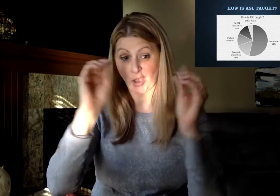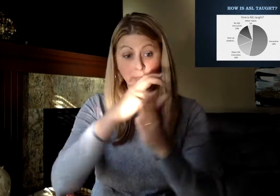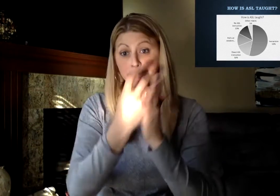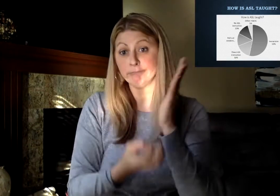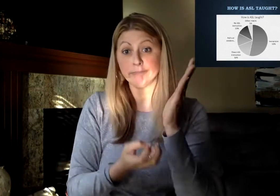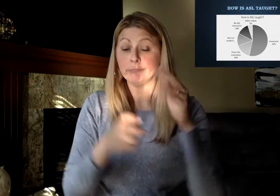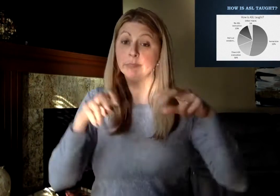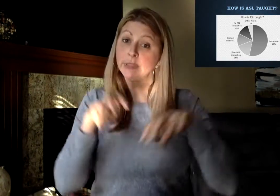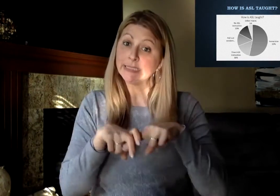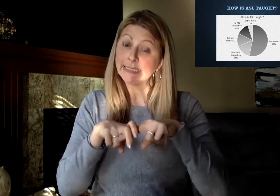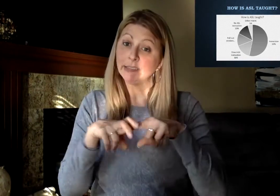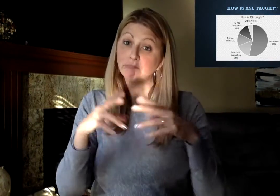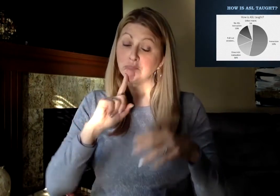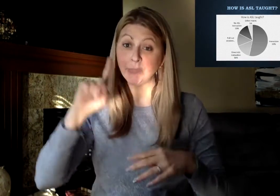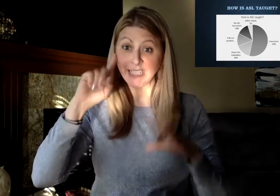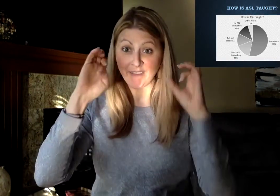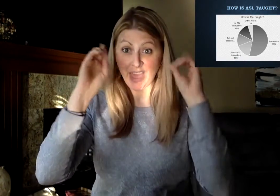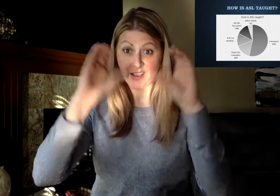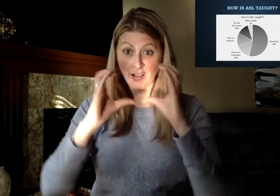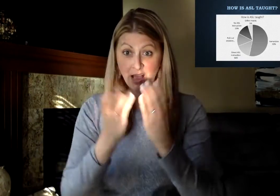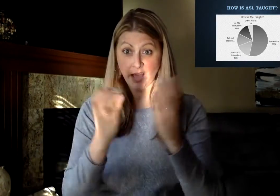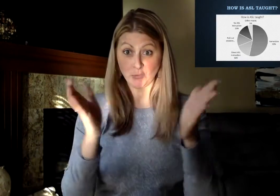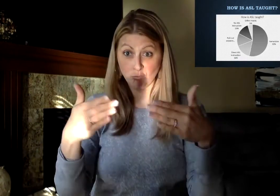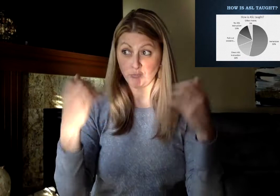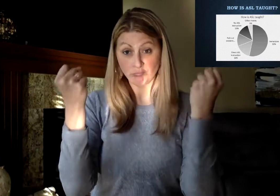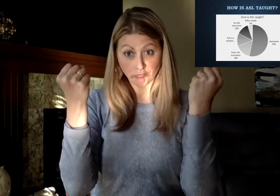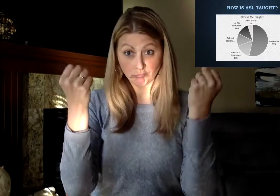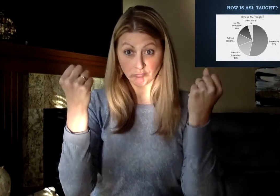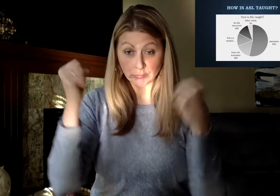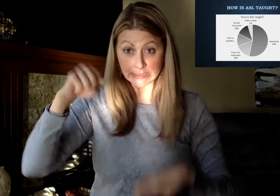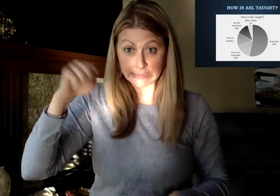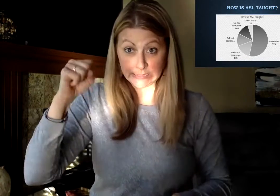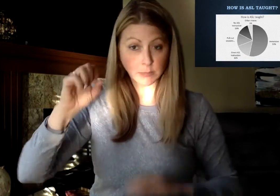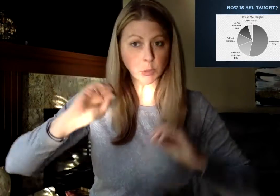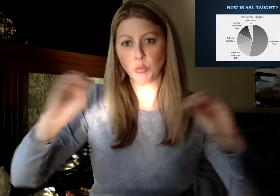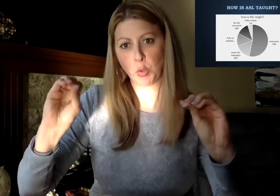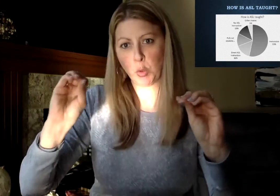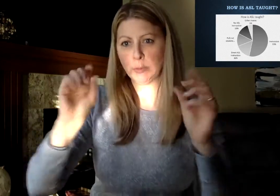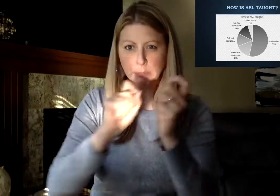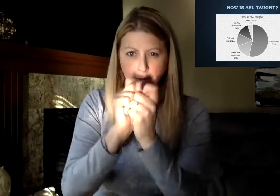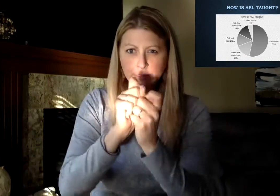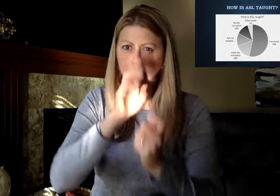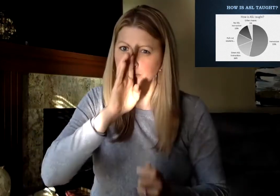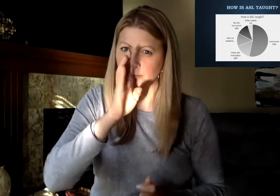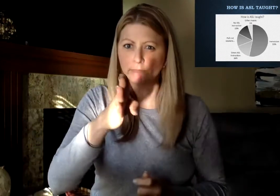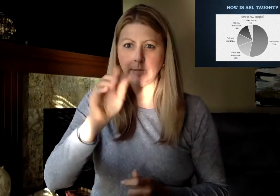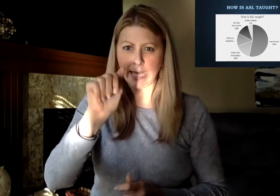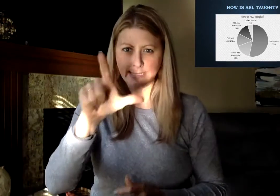They didn't directly teach, but immersion. The deaf would sit in a deaf education classroom and the teacher would sign, yes, but there wasn't like a